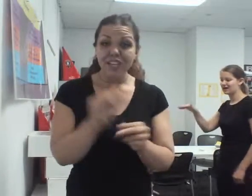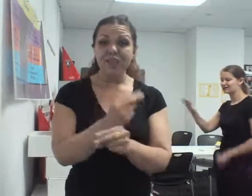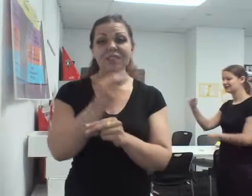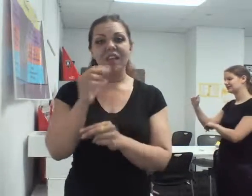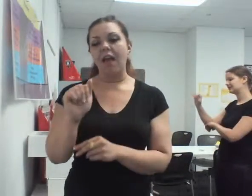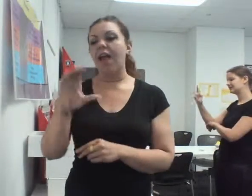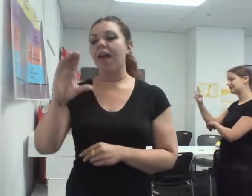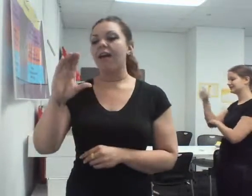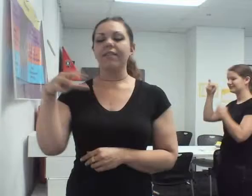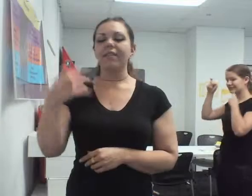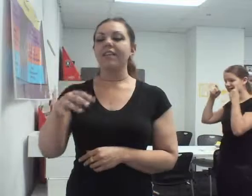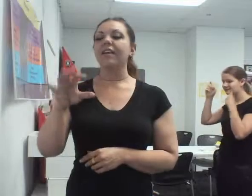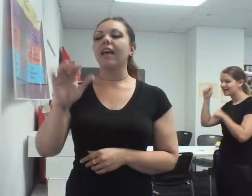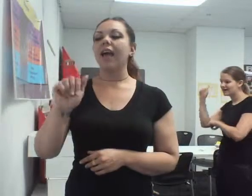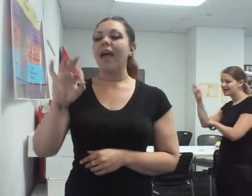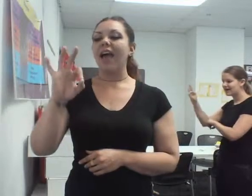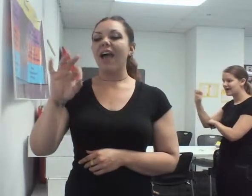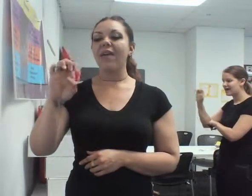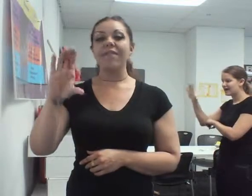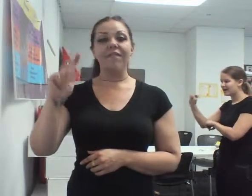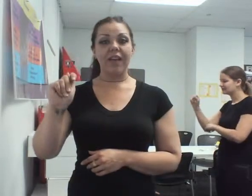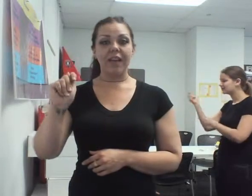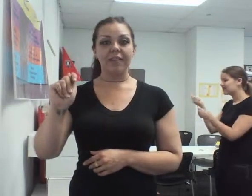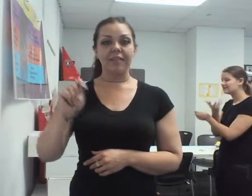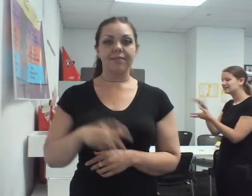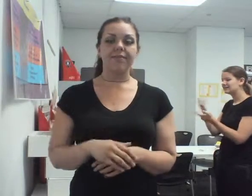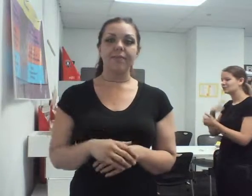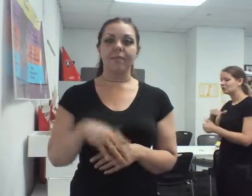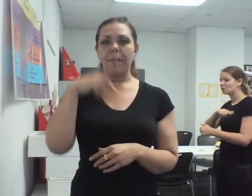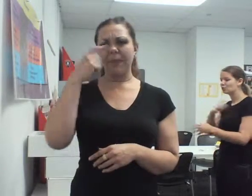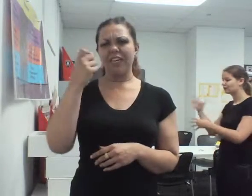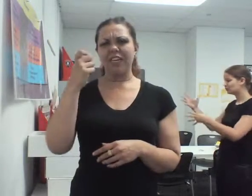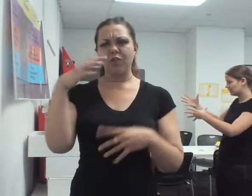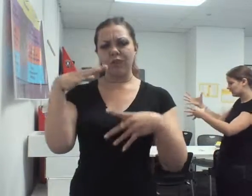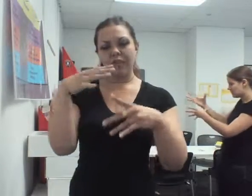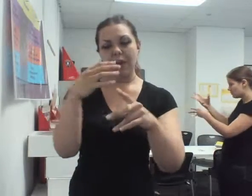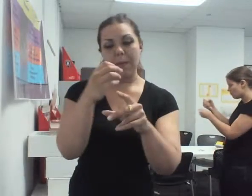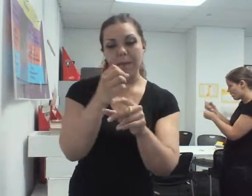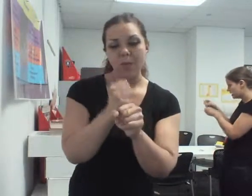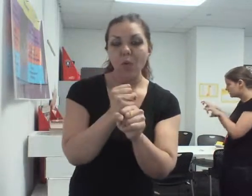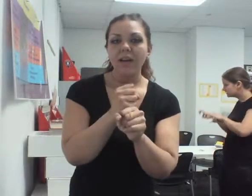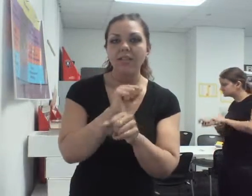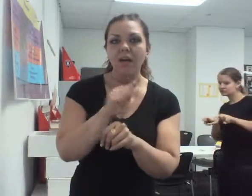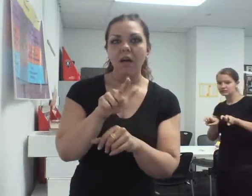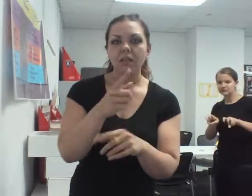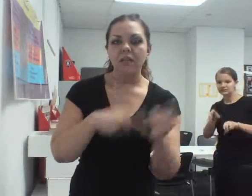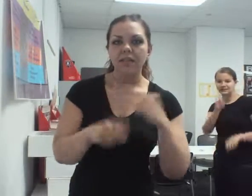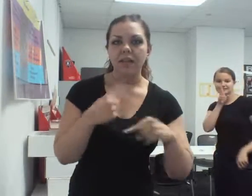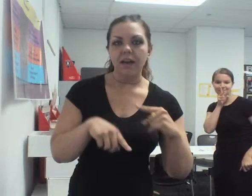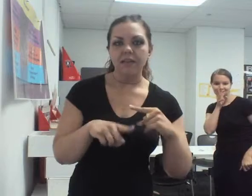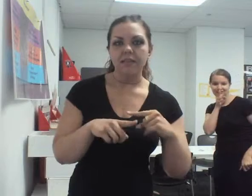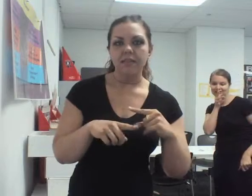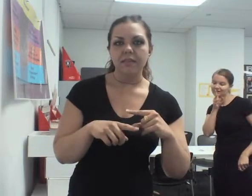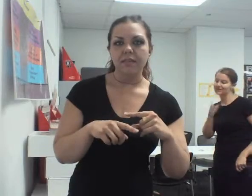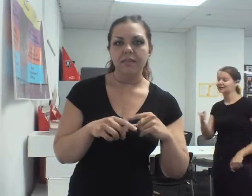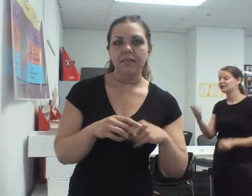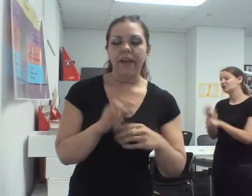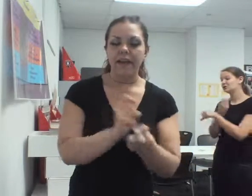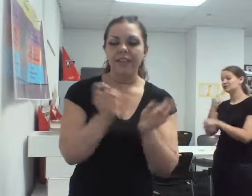is we compress all those extra signs that we don't need into either inflection or a change in sentence structure.